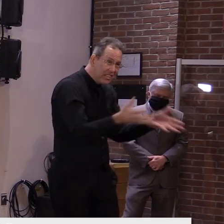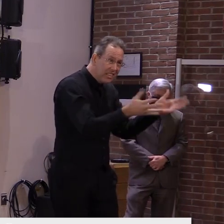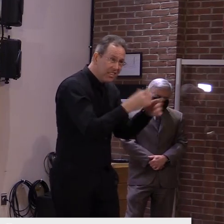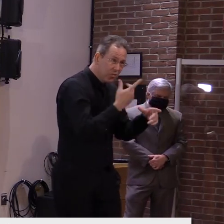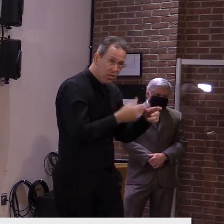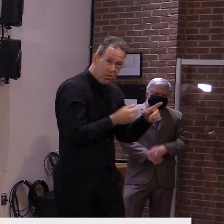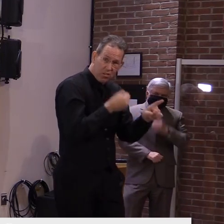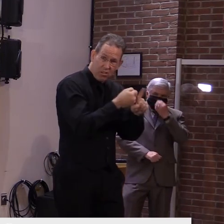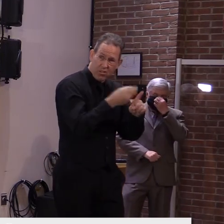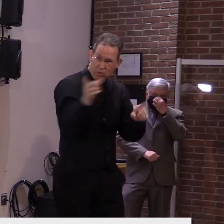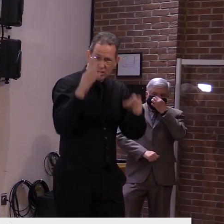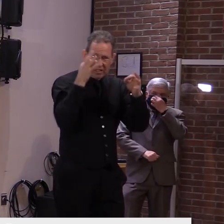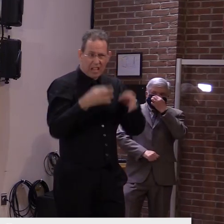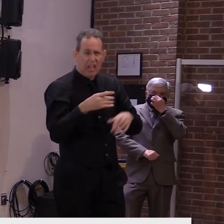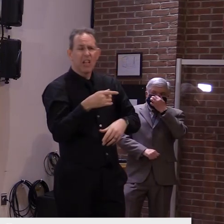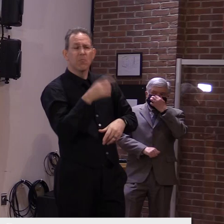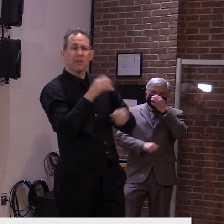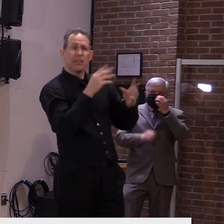the